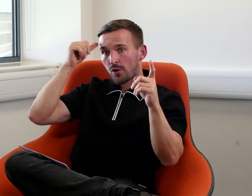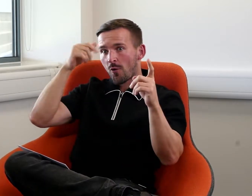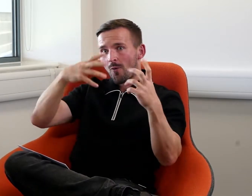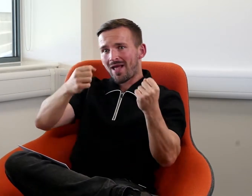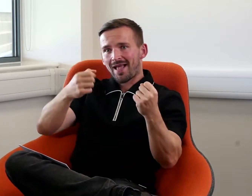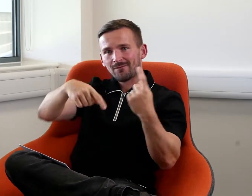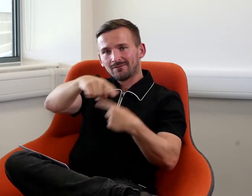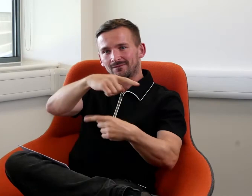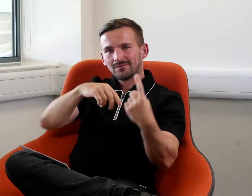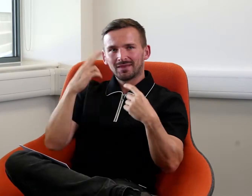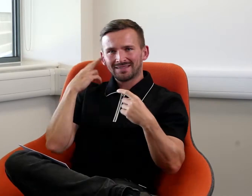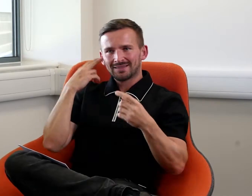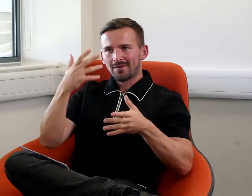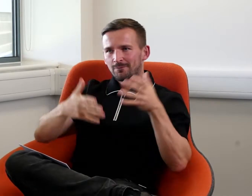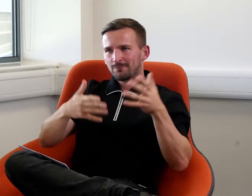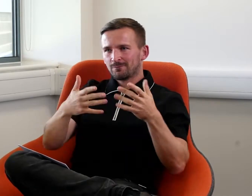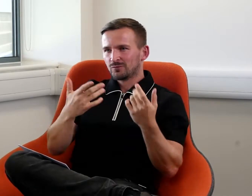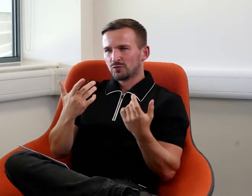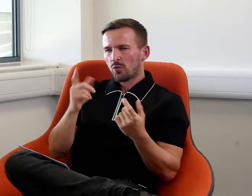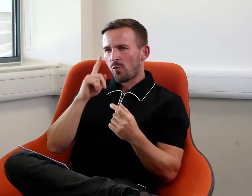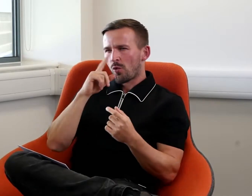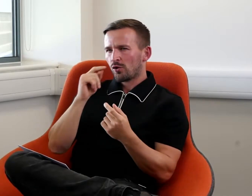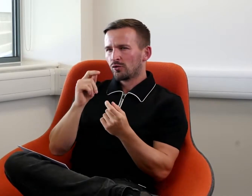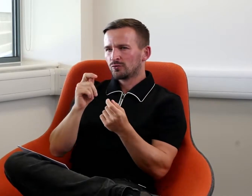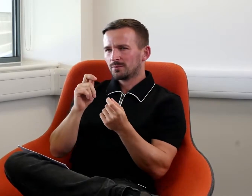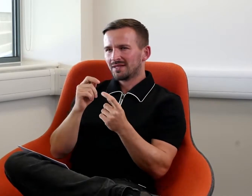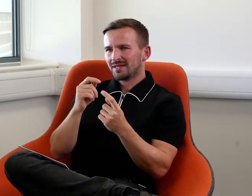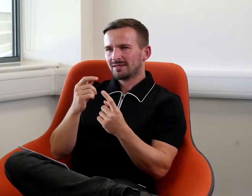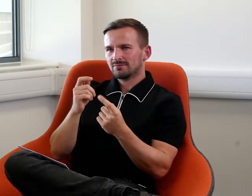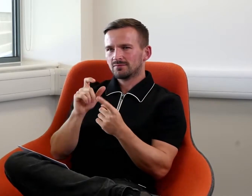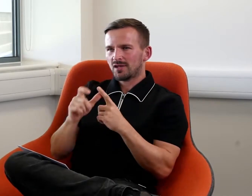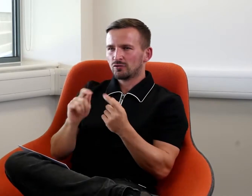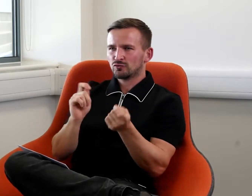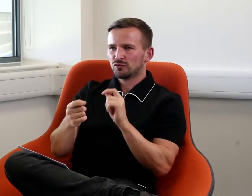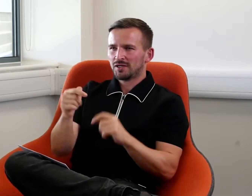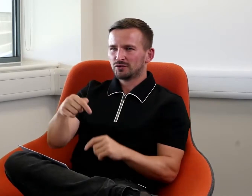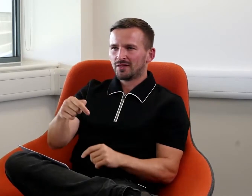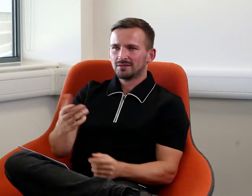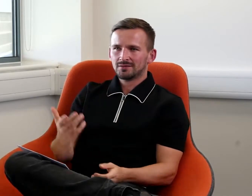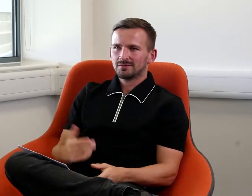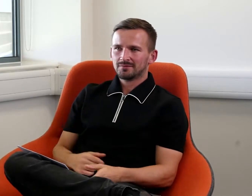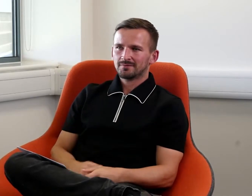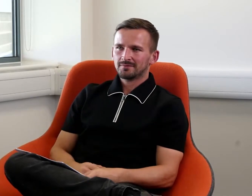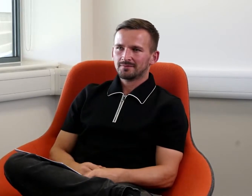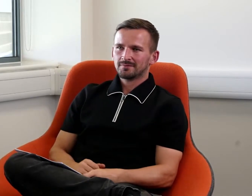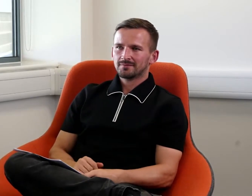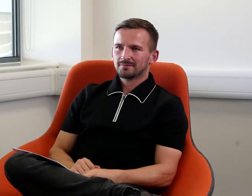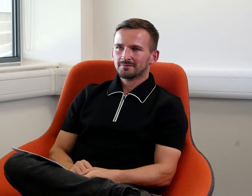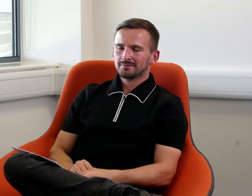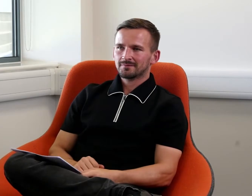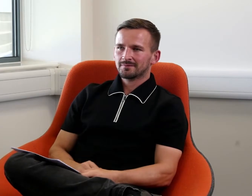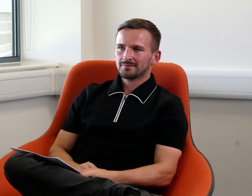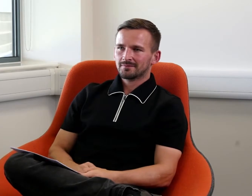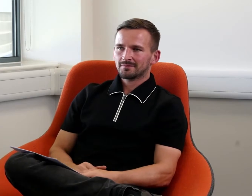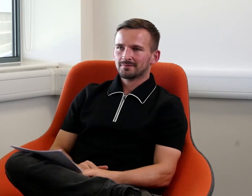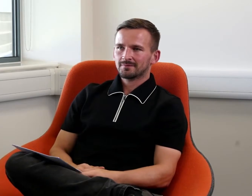accessibility should be high up there, but for the deaf community and the sign language users, there hasn't been much change up till now.